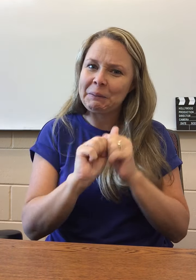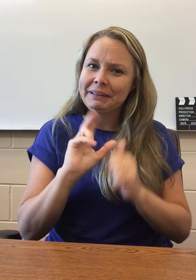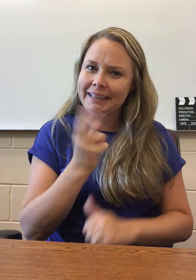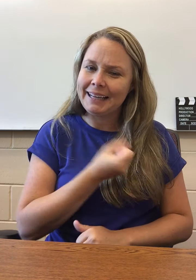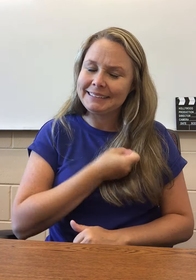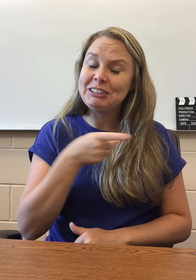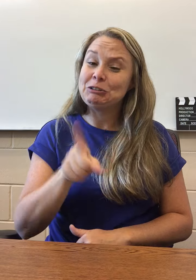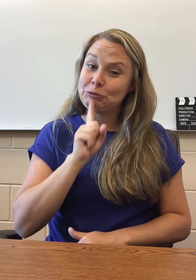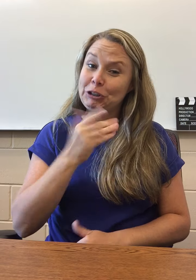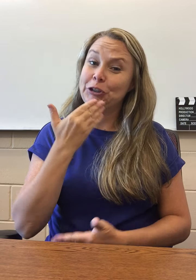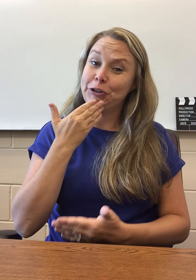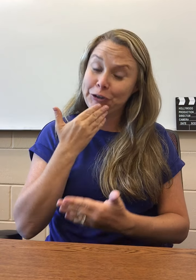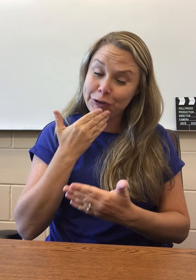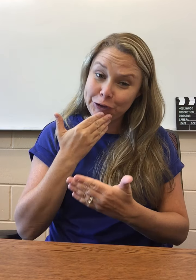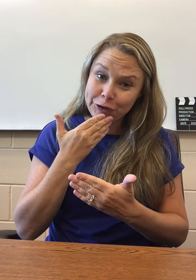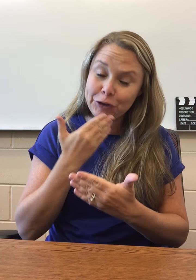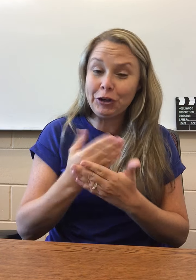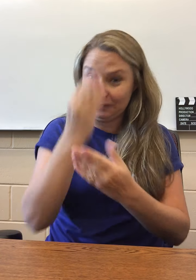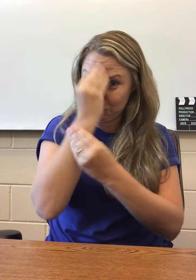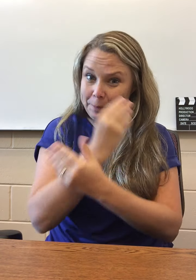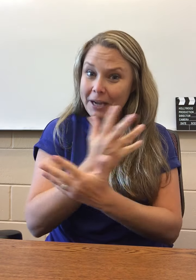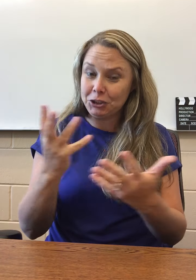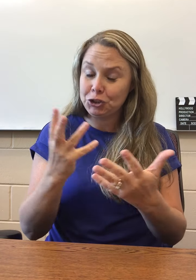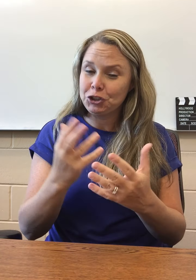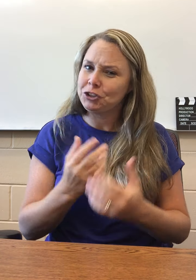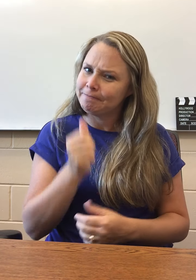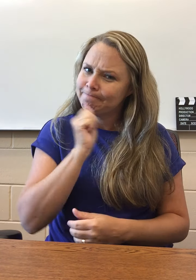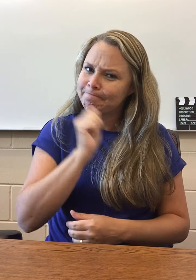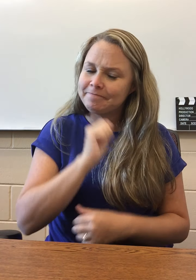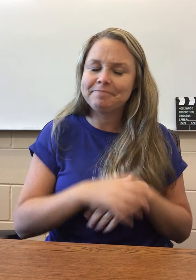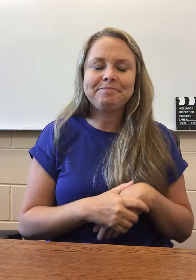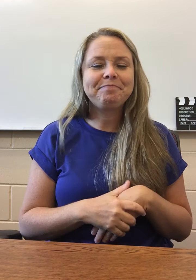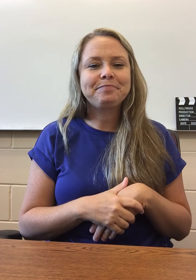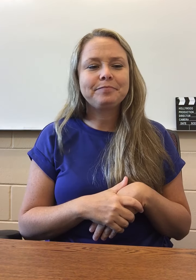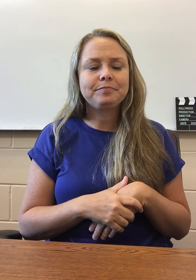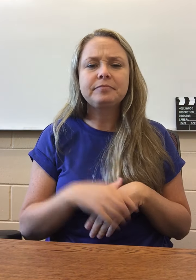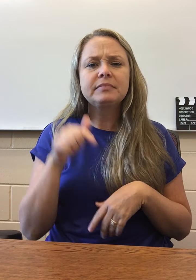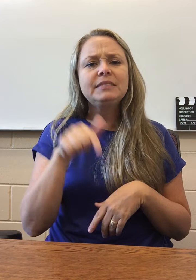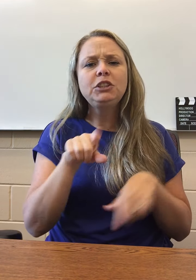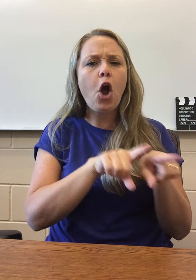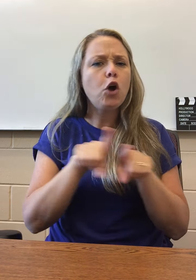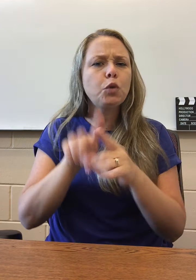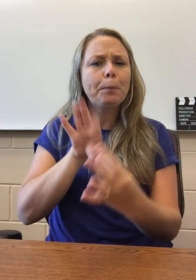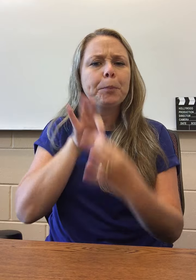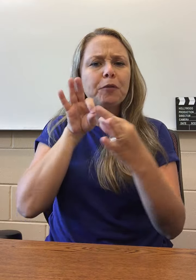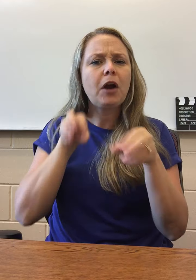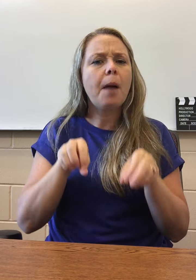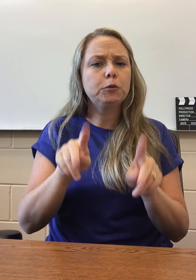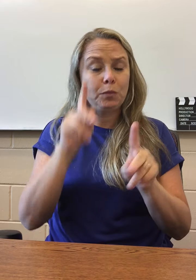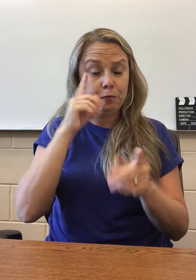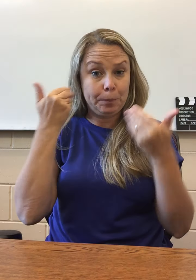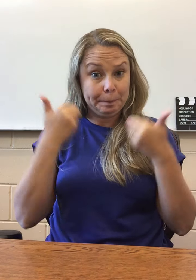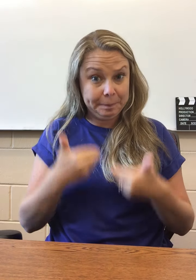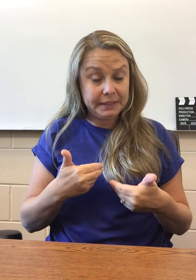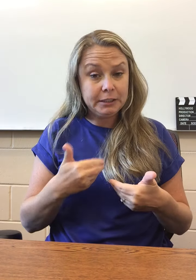good show you just got to get through the first couple of minutes but now this is also a perfect opportunity for me to promote our show notes